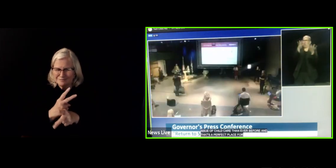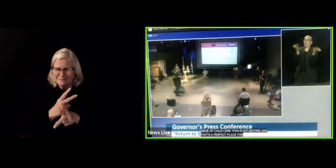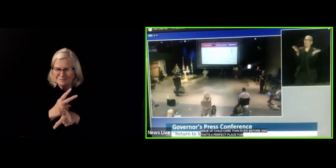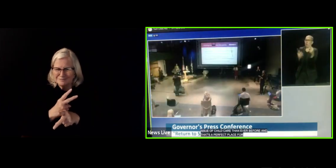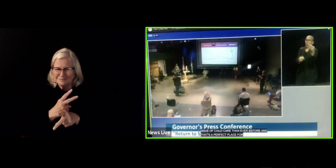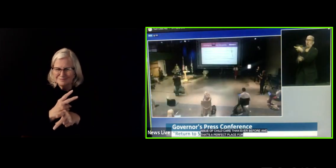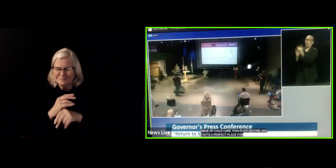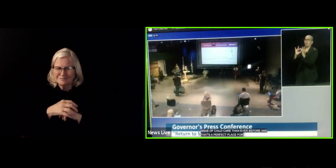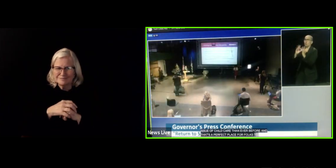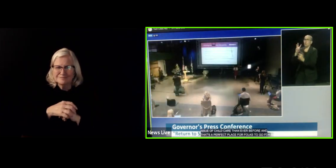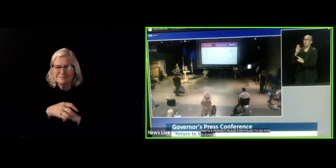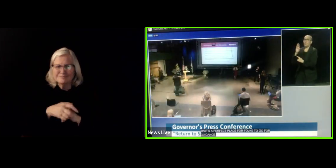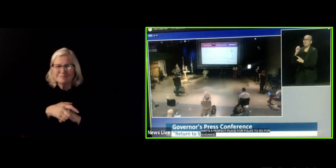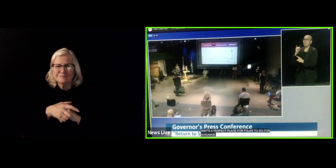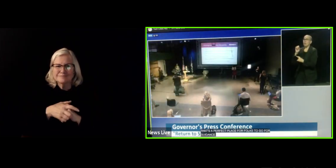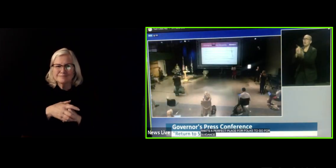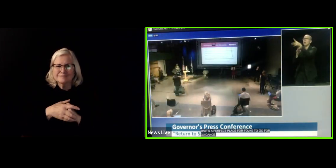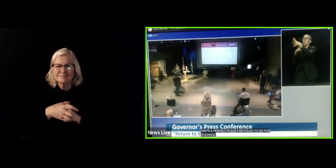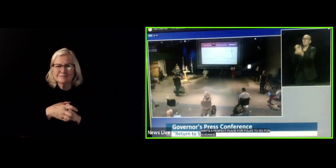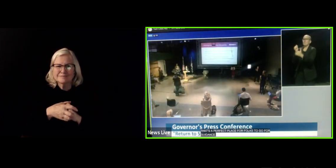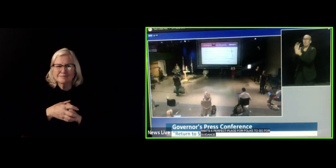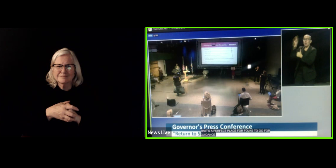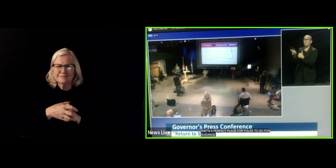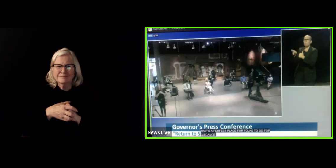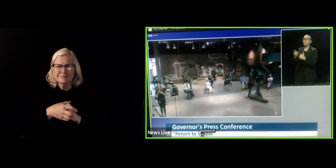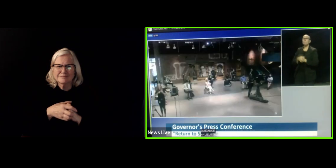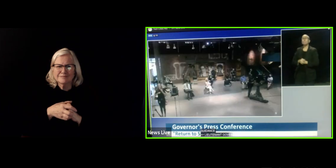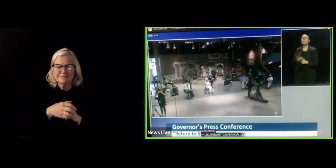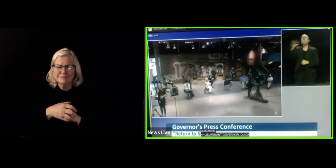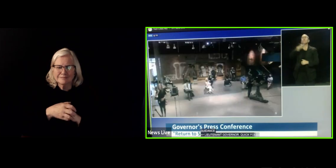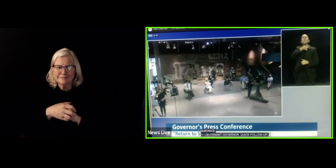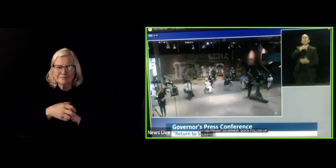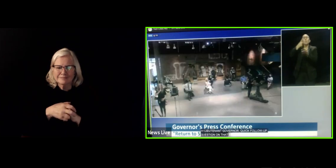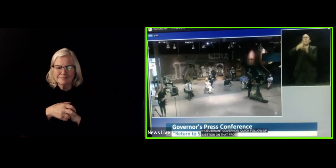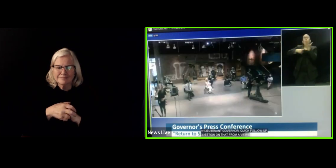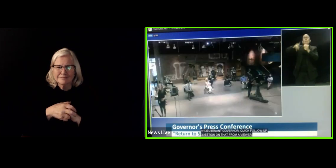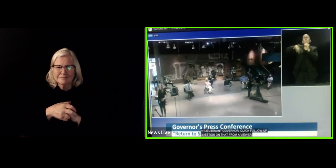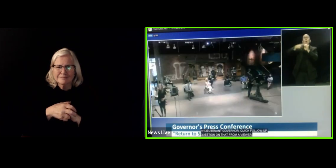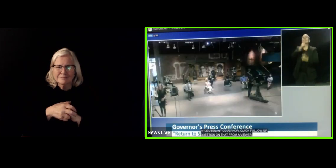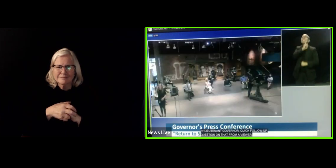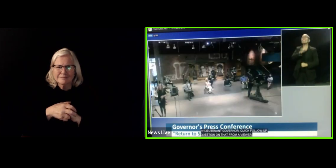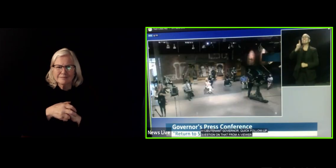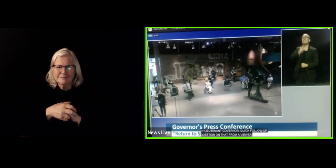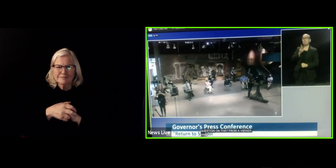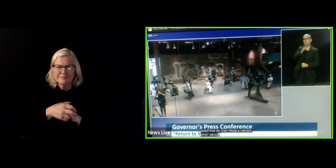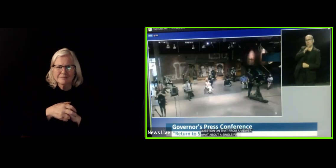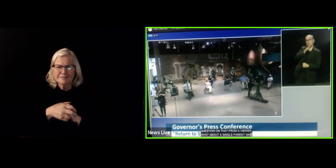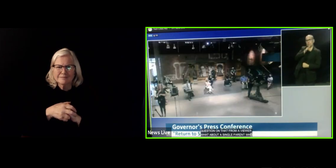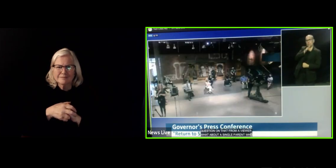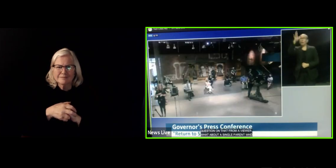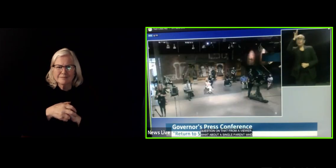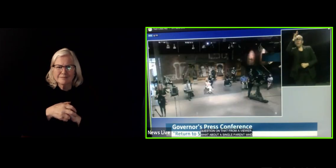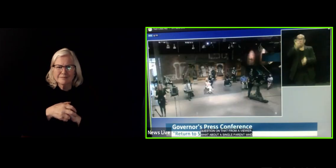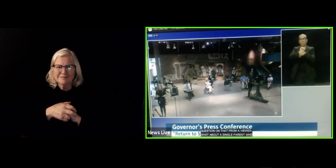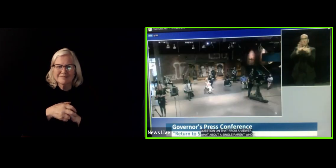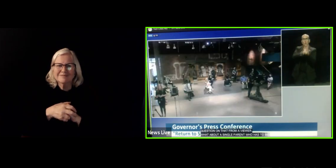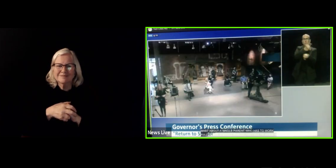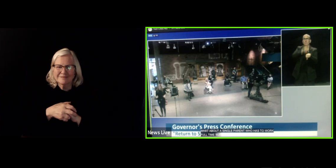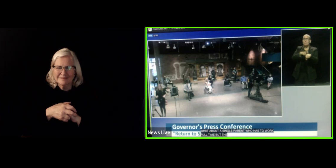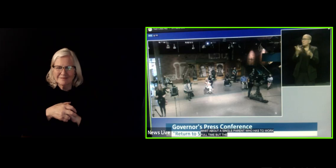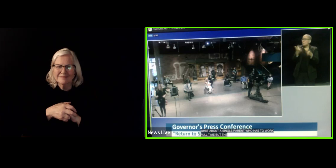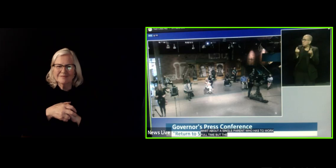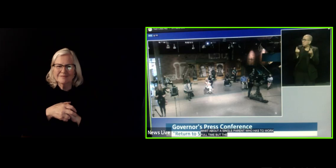Follow up, specific question on that from a viewer. What about a single parent who has to work full time, but child has an underlying health condition and they